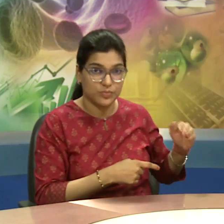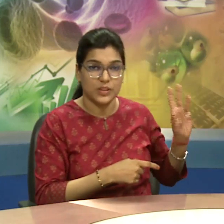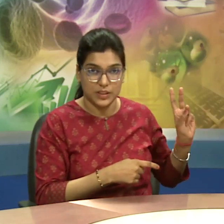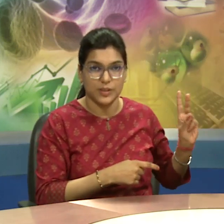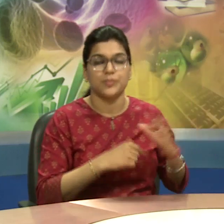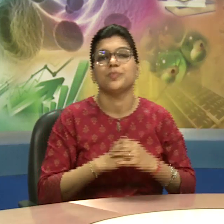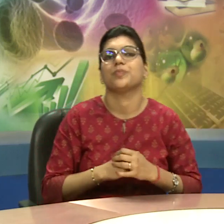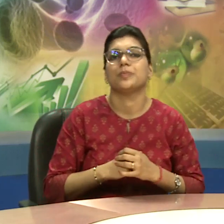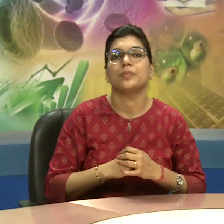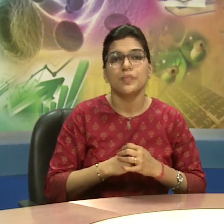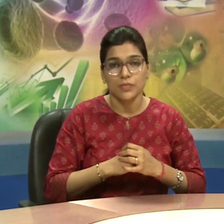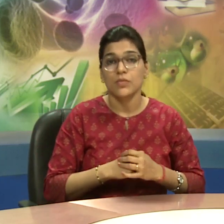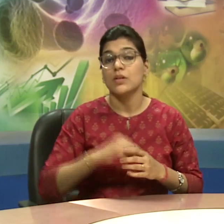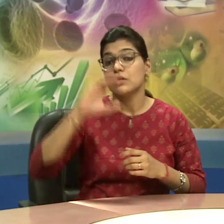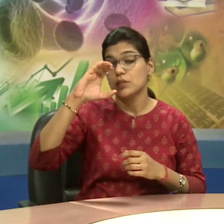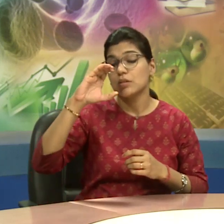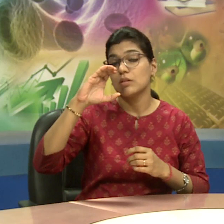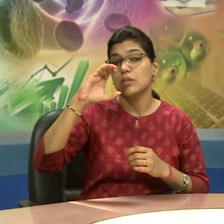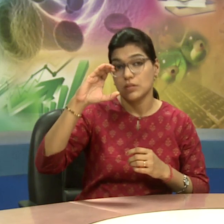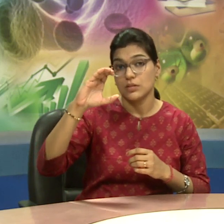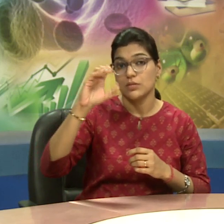right to be heard.